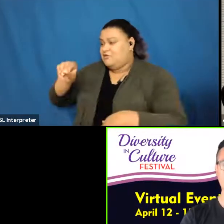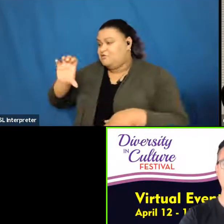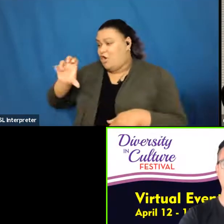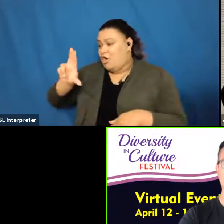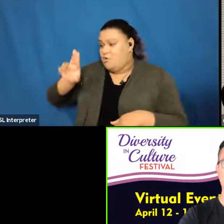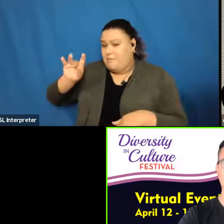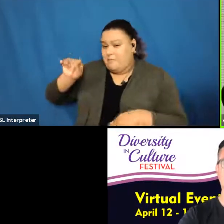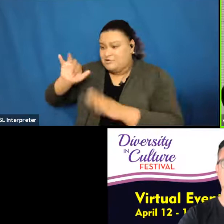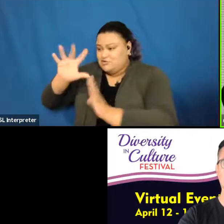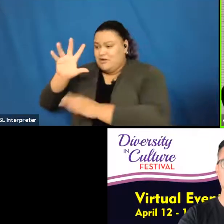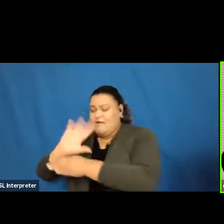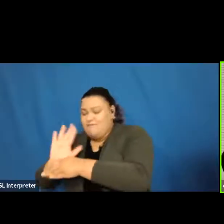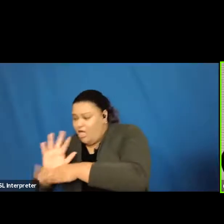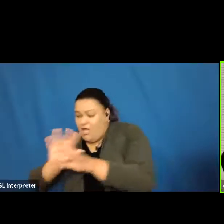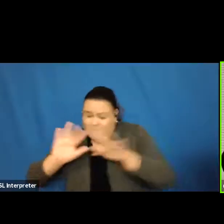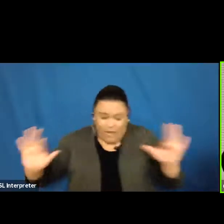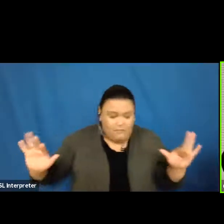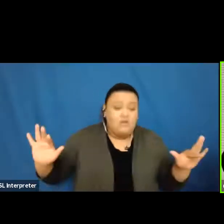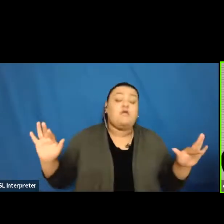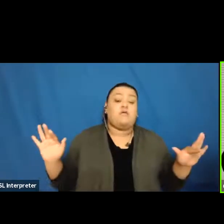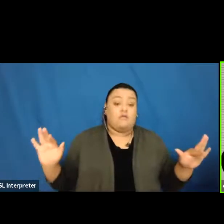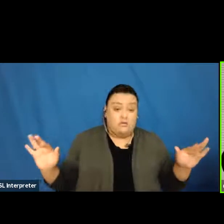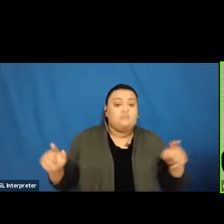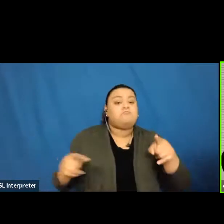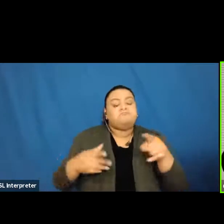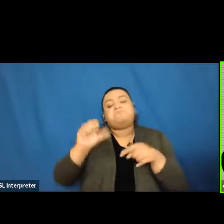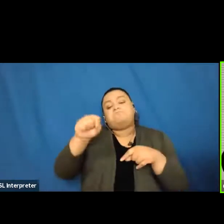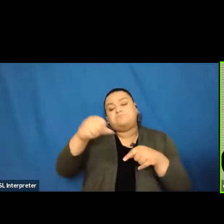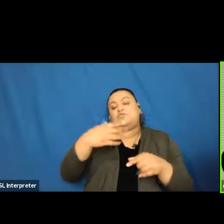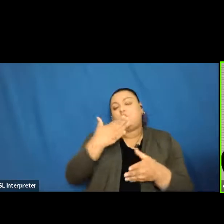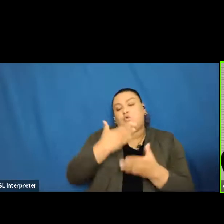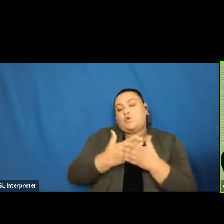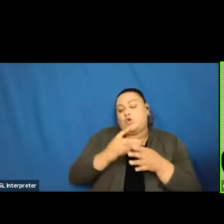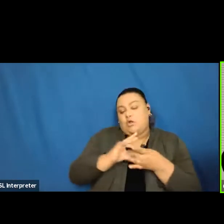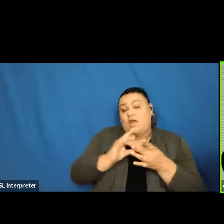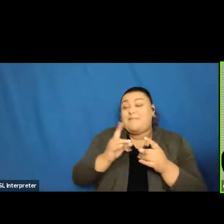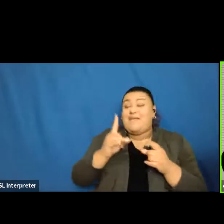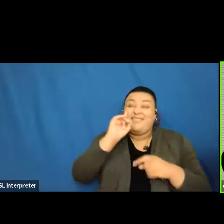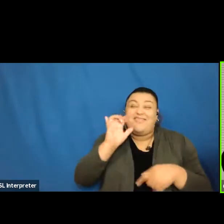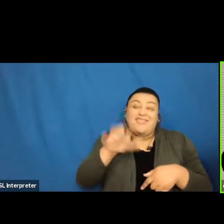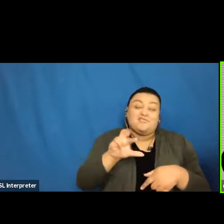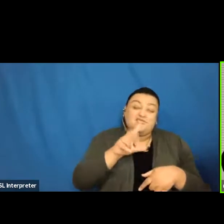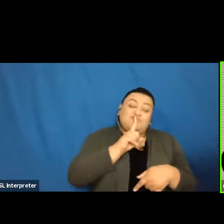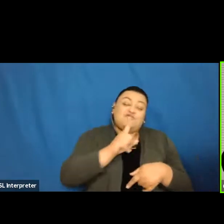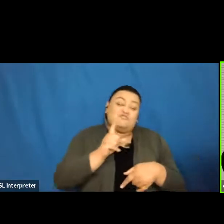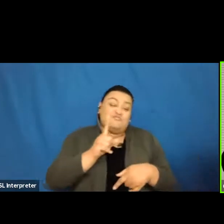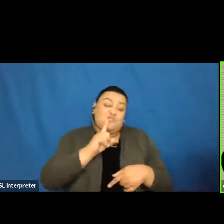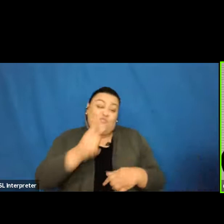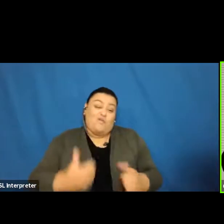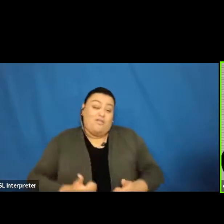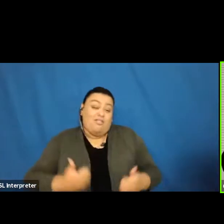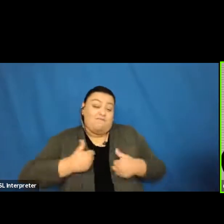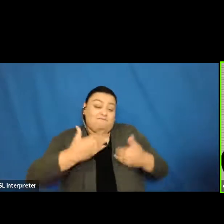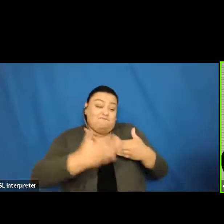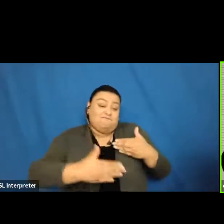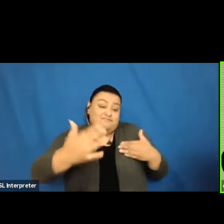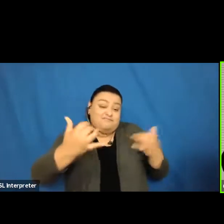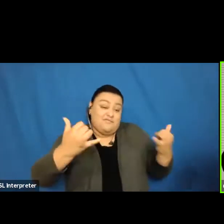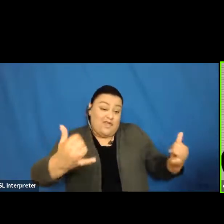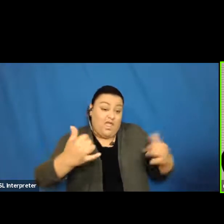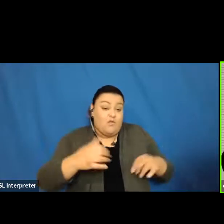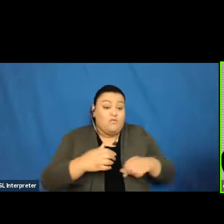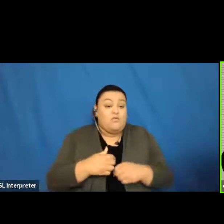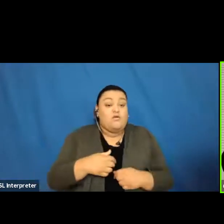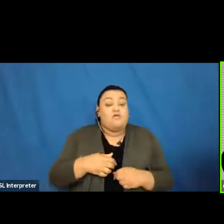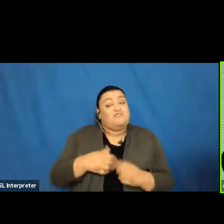I think it's a good comment. I think it's reality. Unfortunately, that you know, it's this the way it